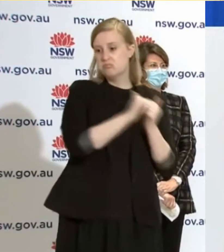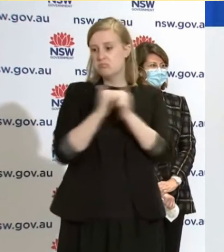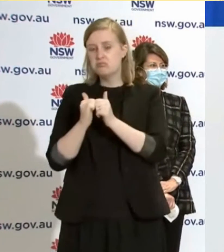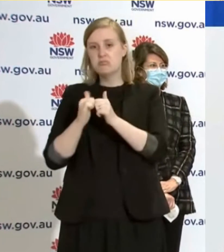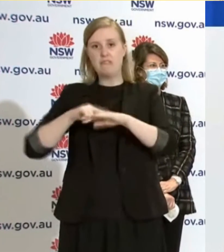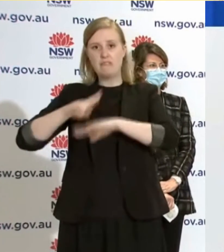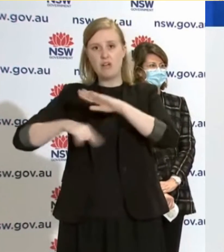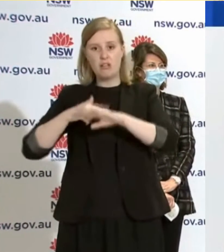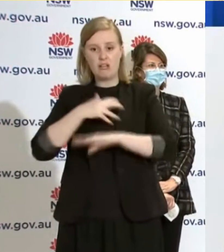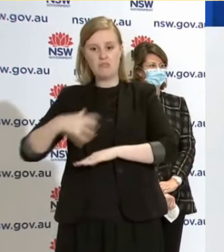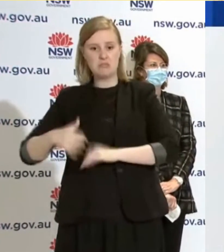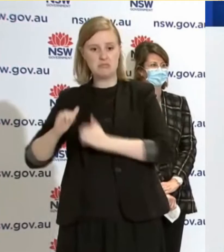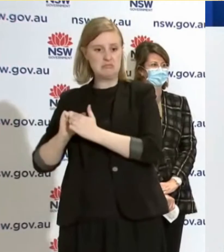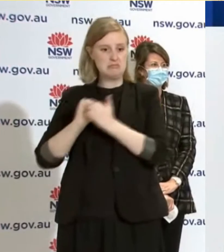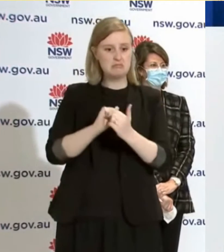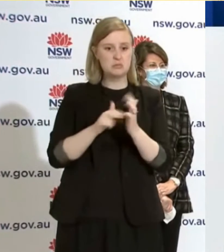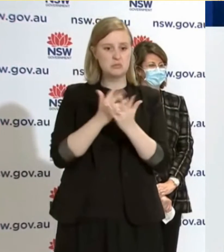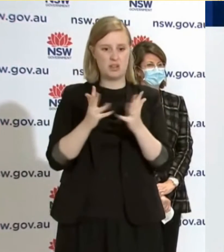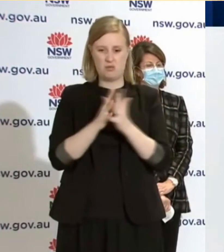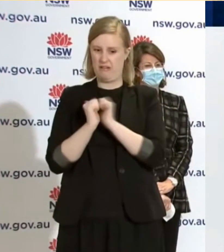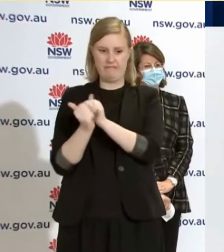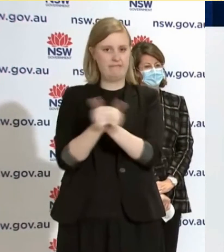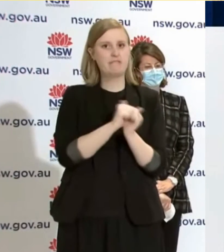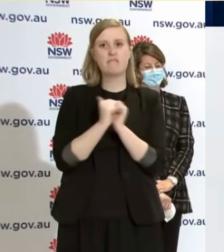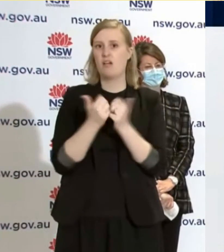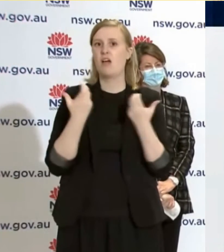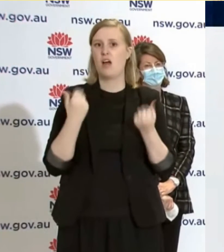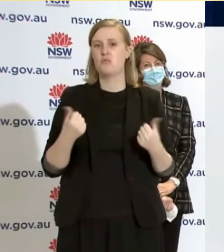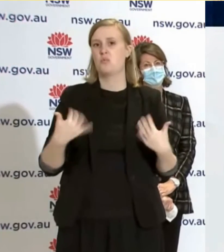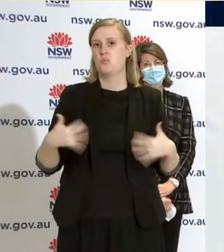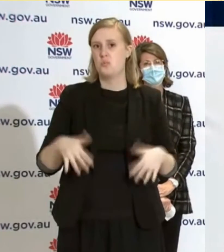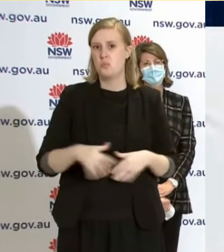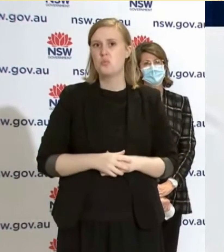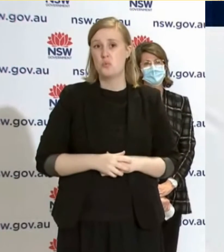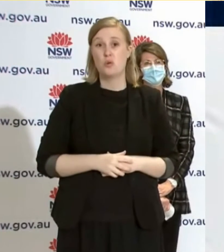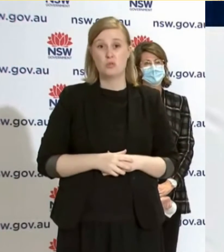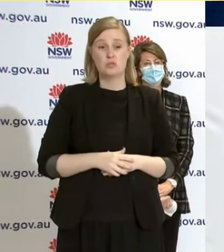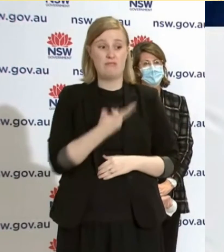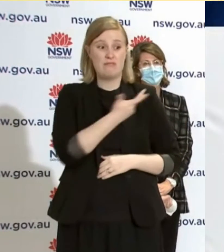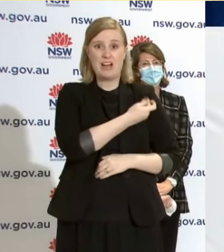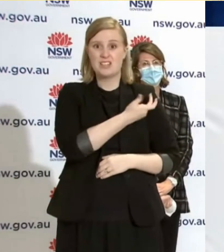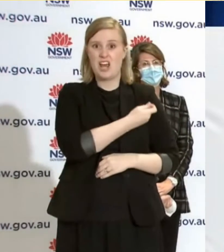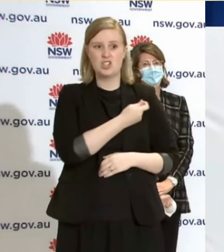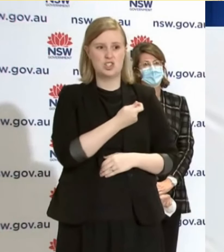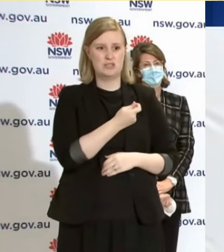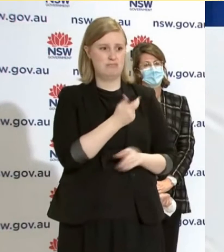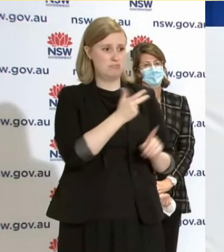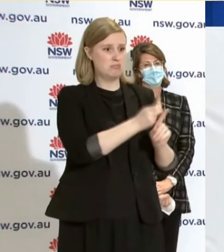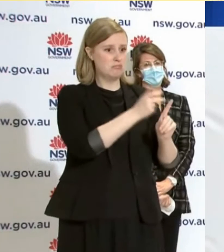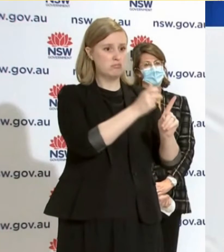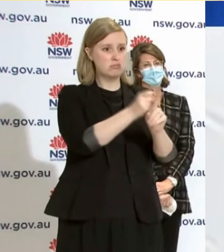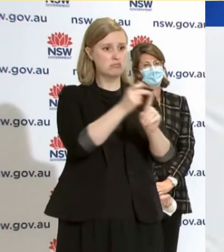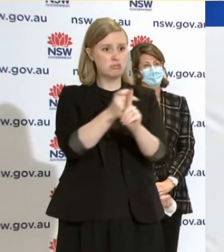I really appreciate that, because vaccination and the speed of vaccination there will really mitigate